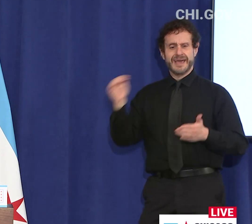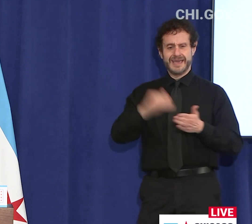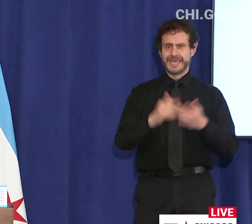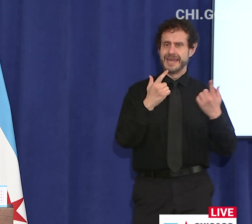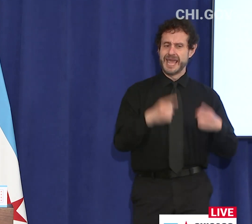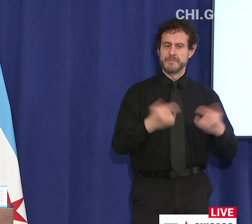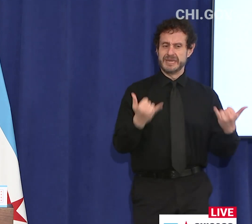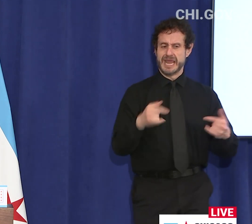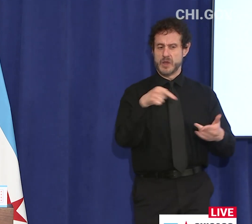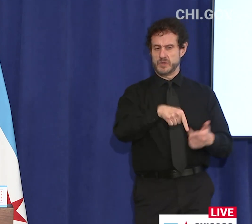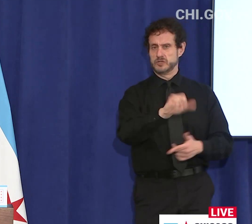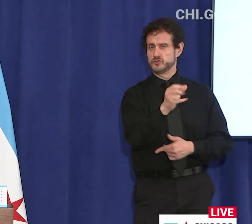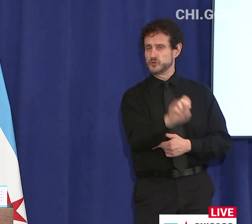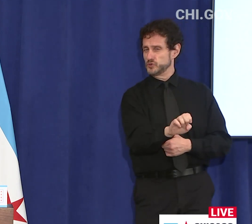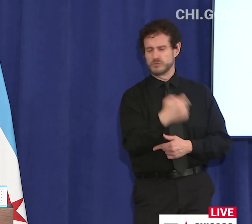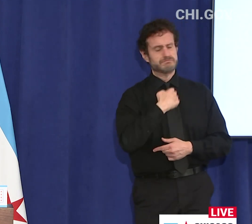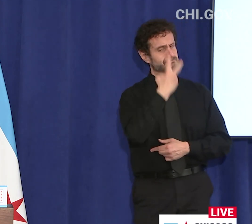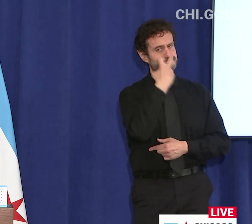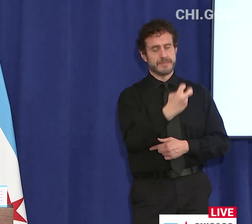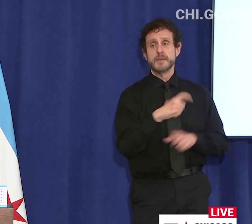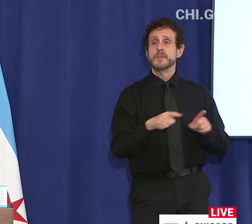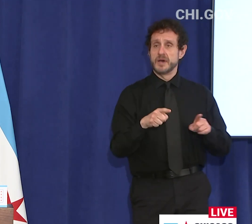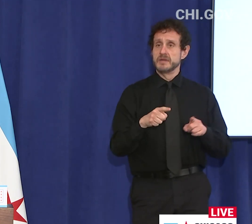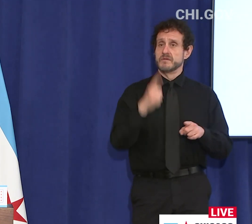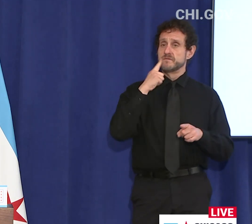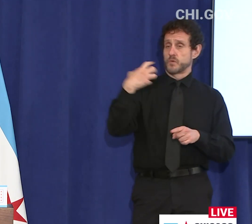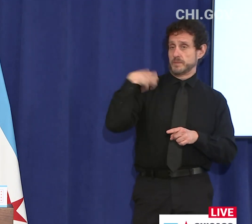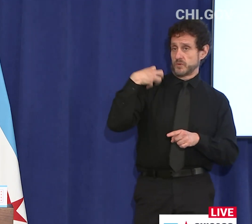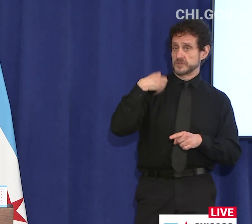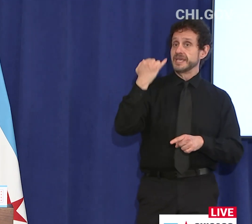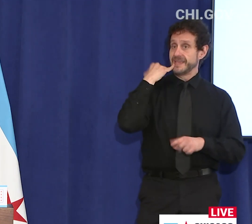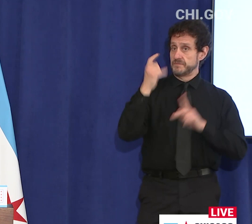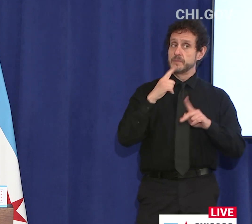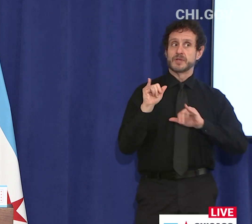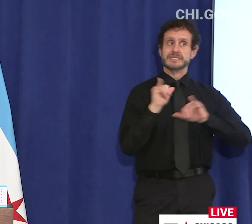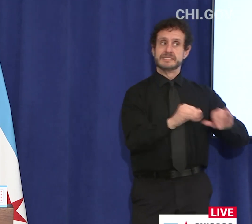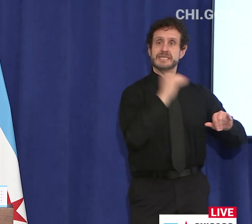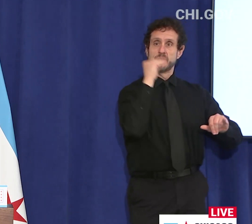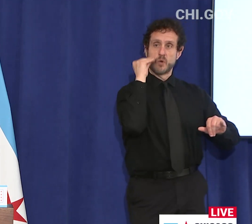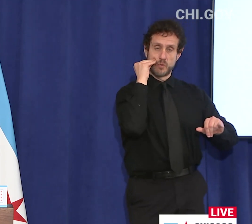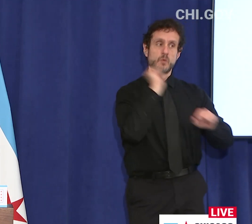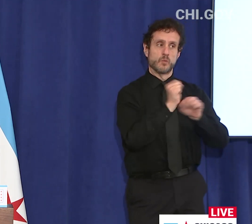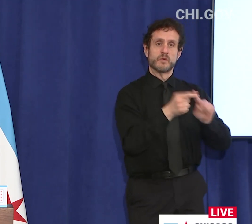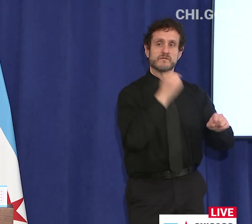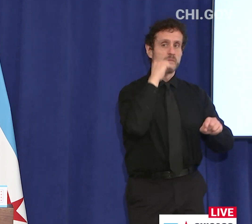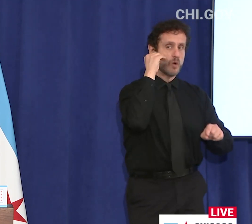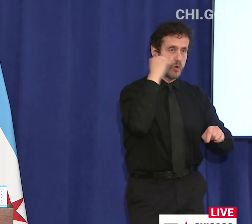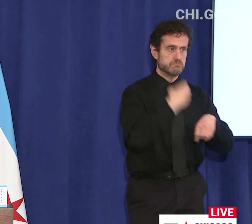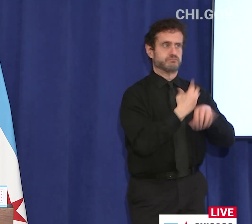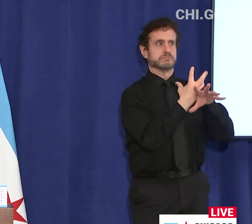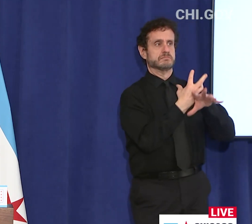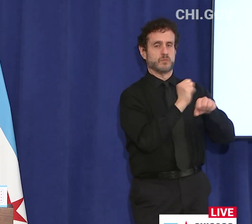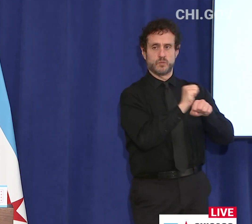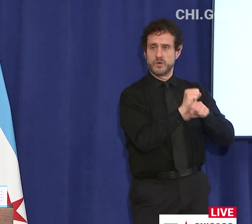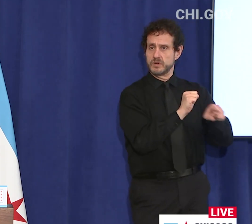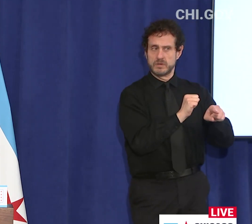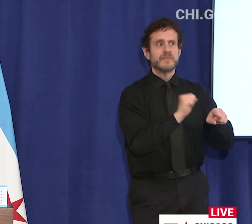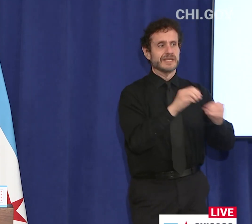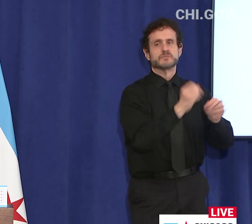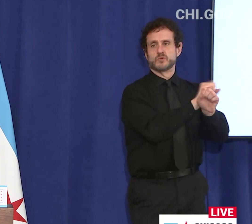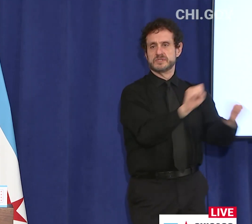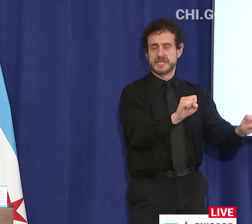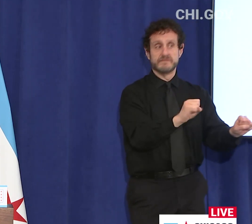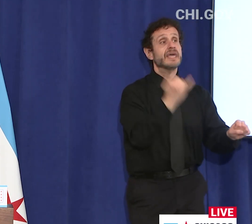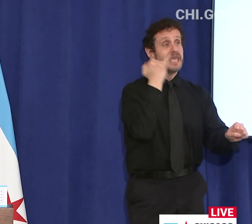upon employers, if your people can telework, that's the safer option. Or if they're coming back